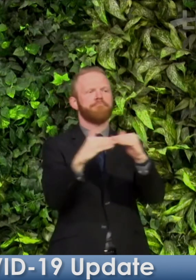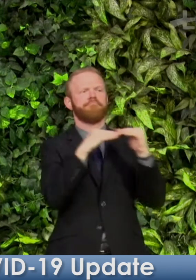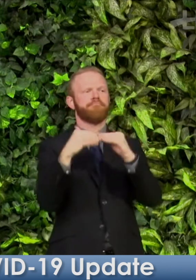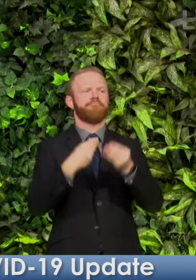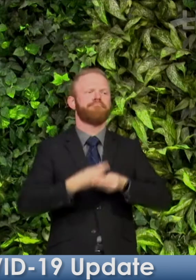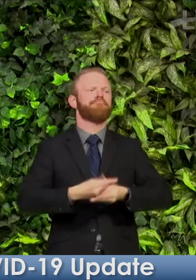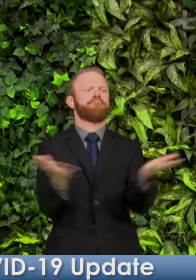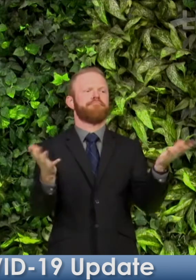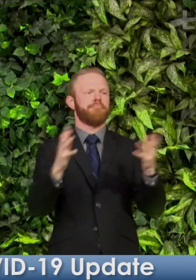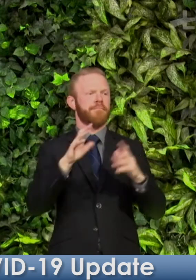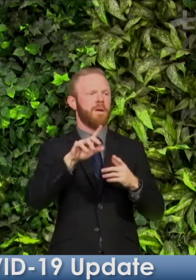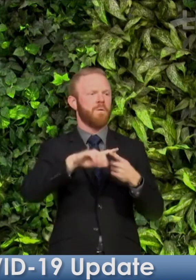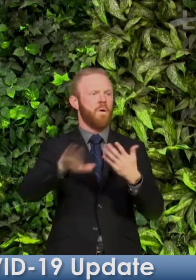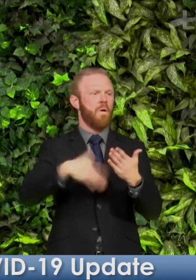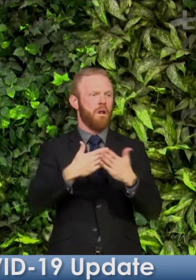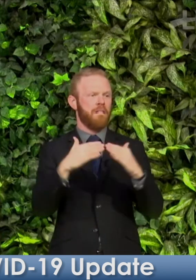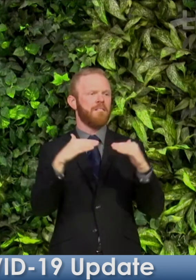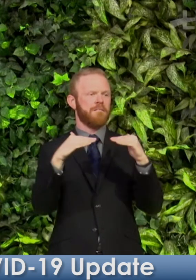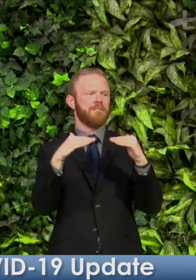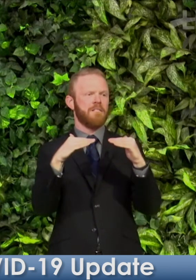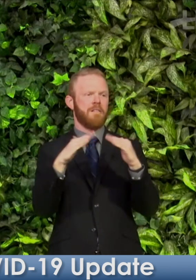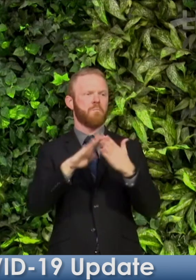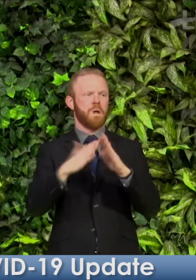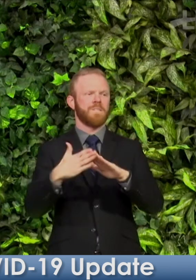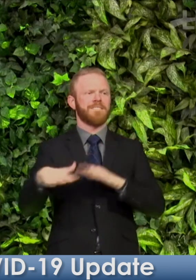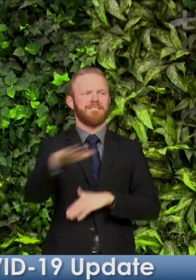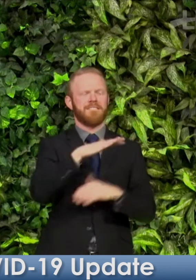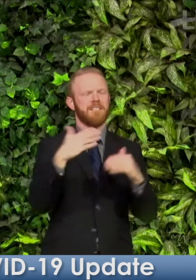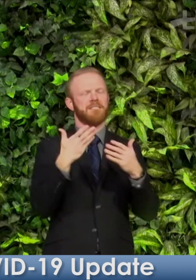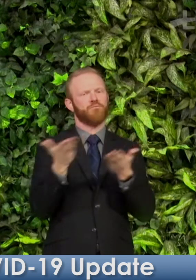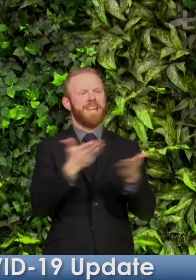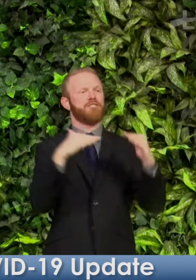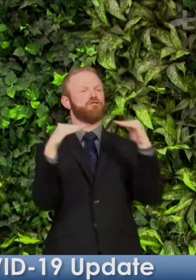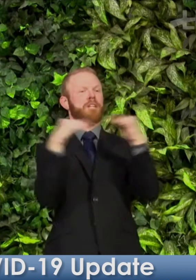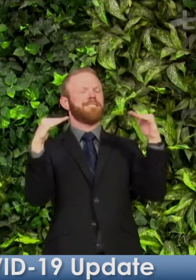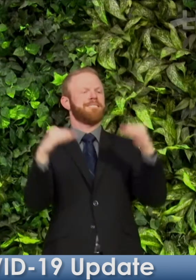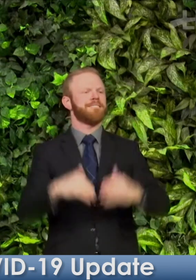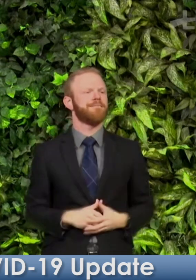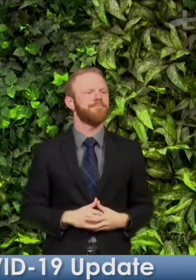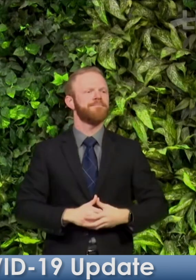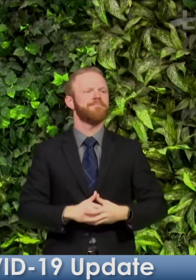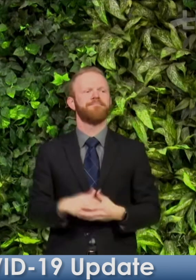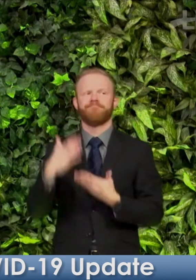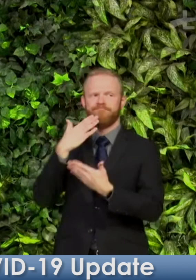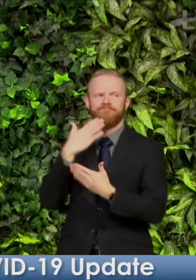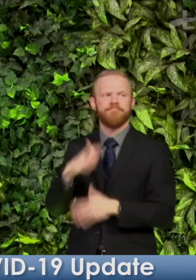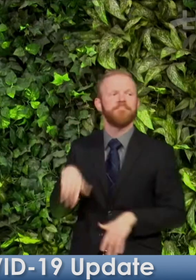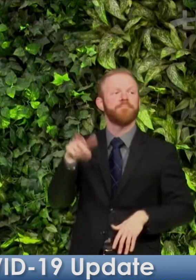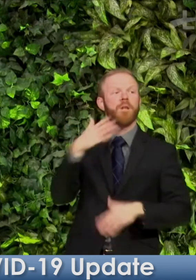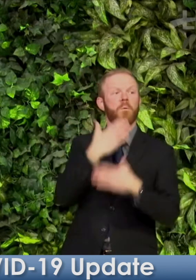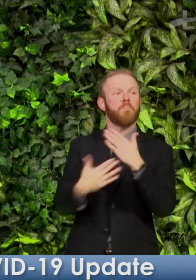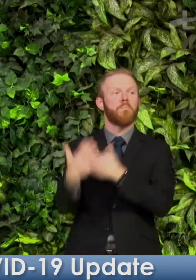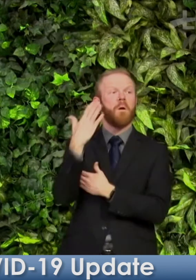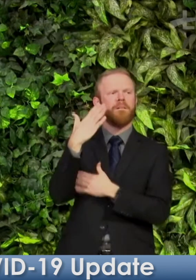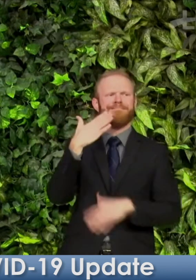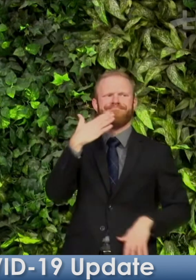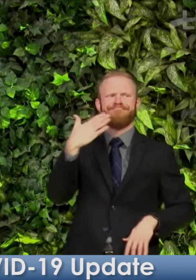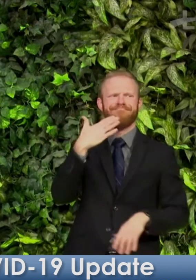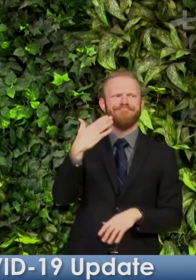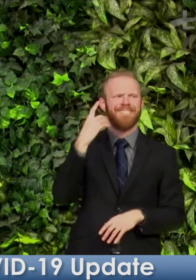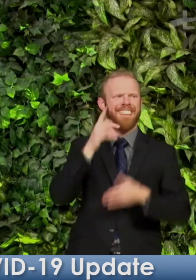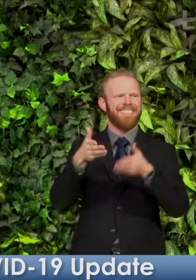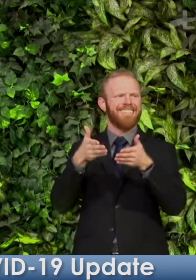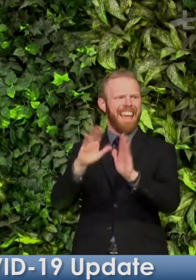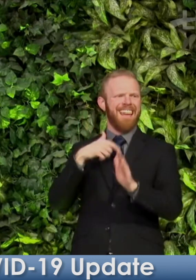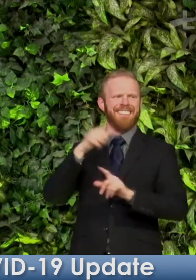Good morning, Governor. Tony Ginyard, NBC4 News. Thanks for letting us ask questions today. Being realistic on the